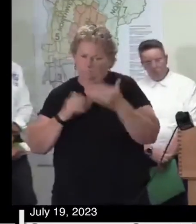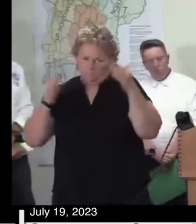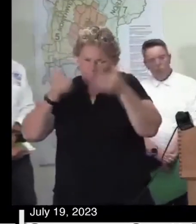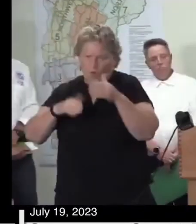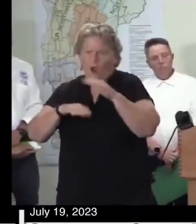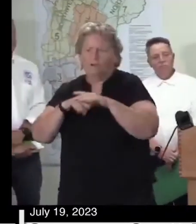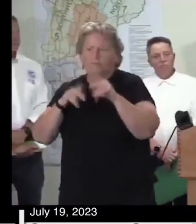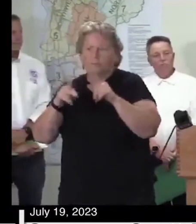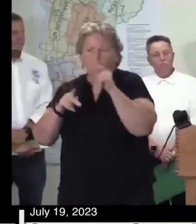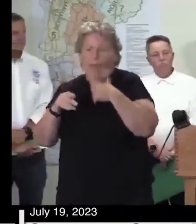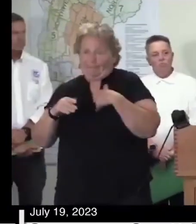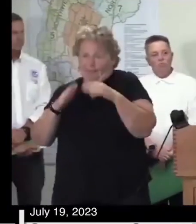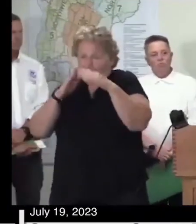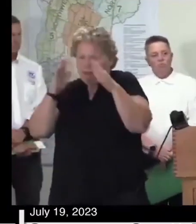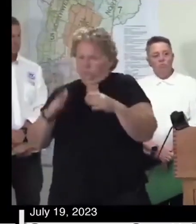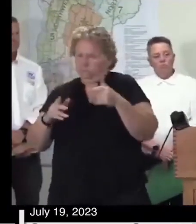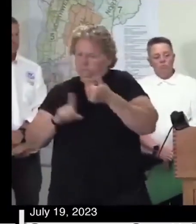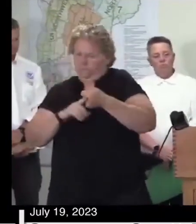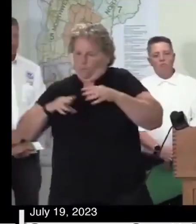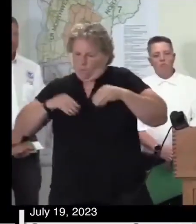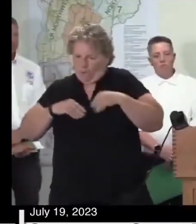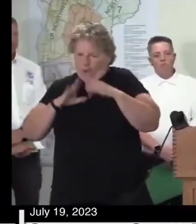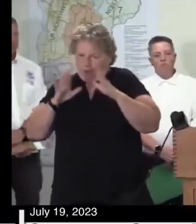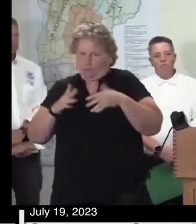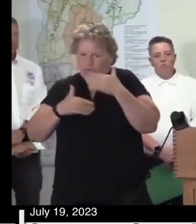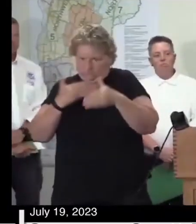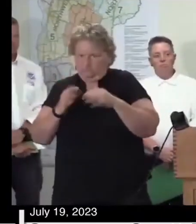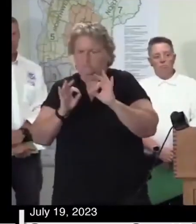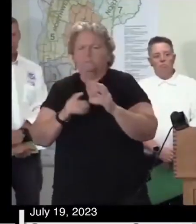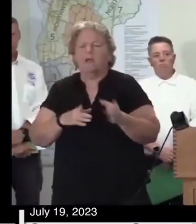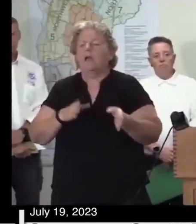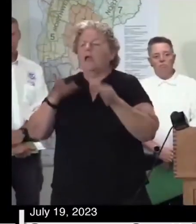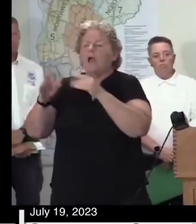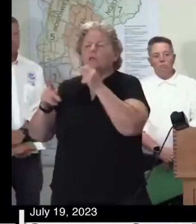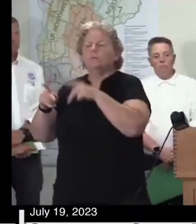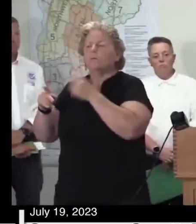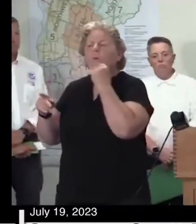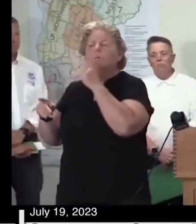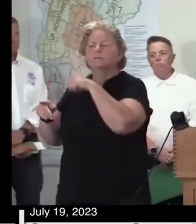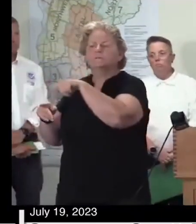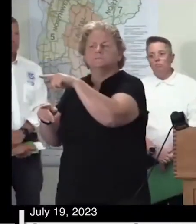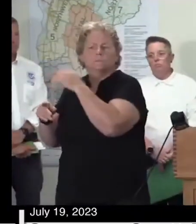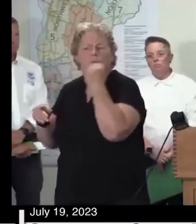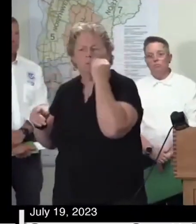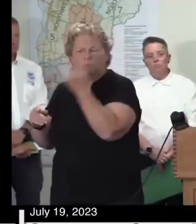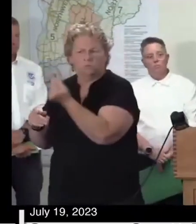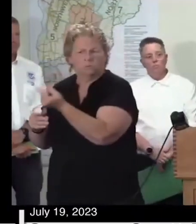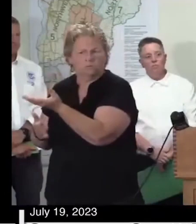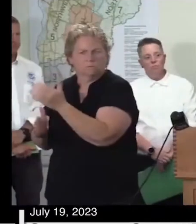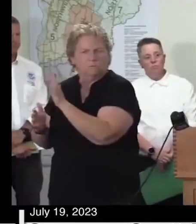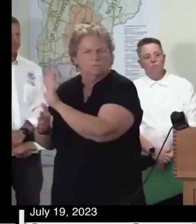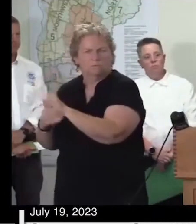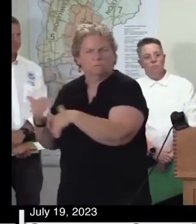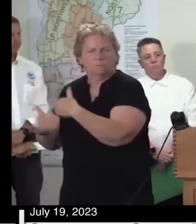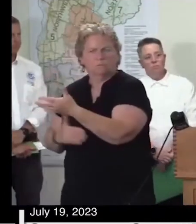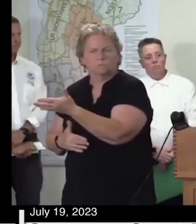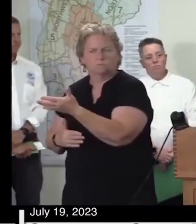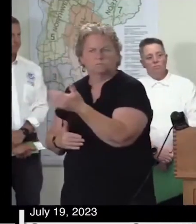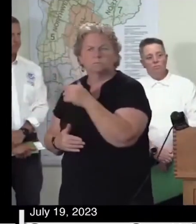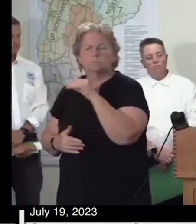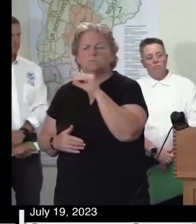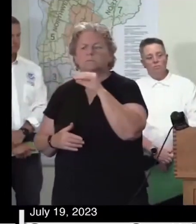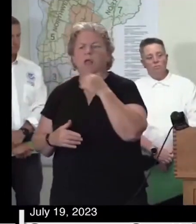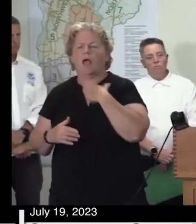again, the shelters are open to anyone, whether they were had a home or they were unhoused in